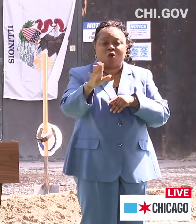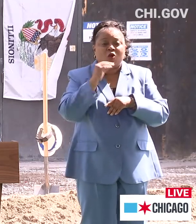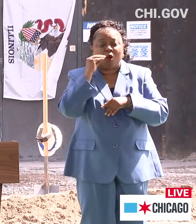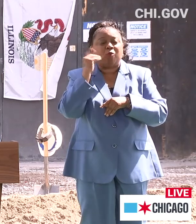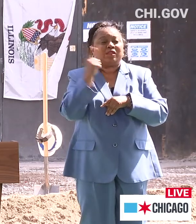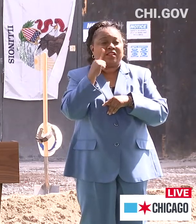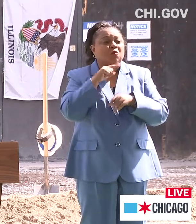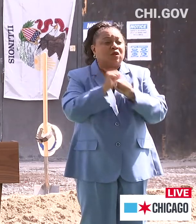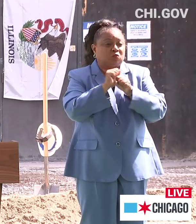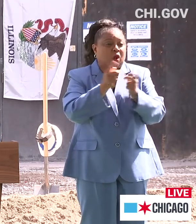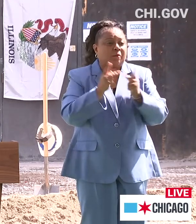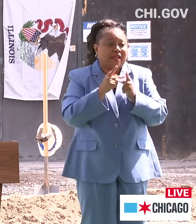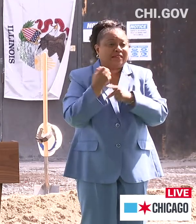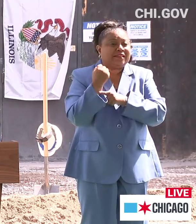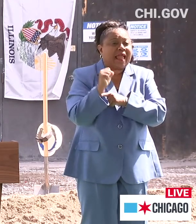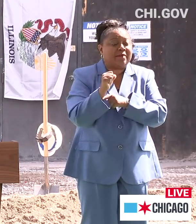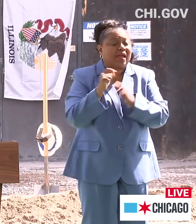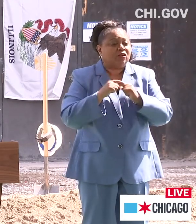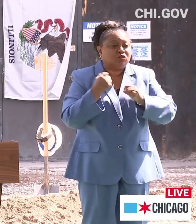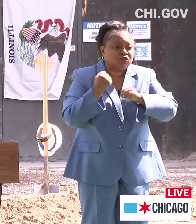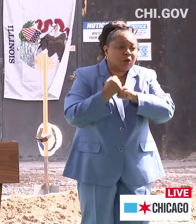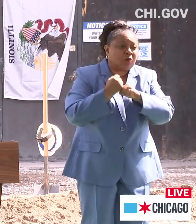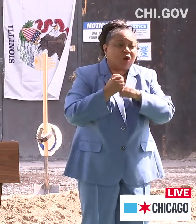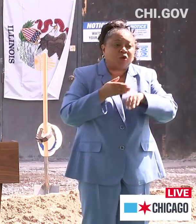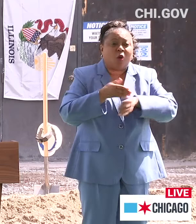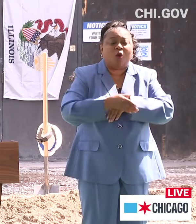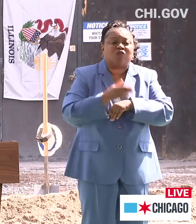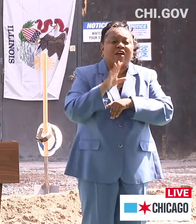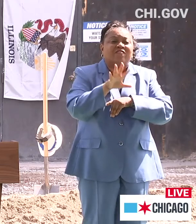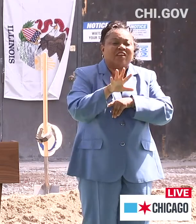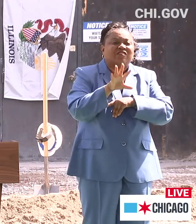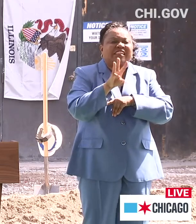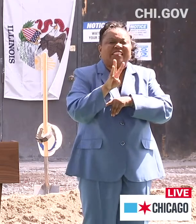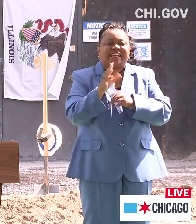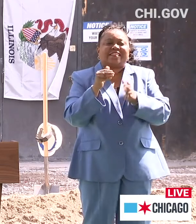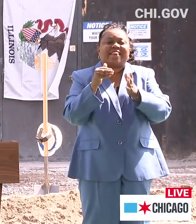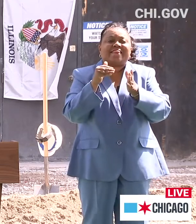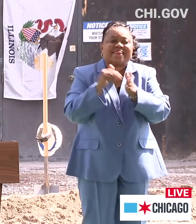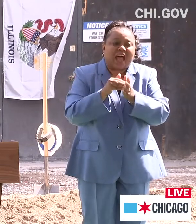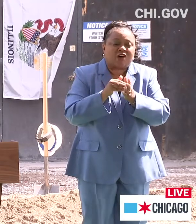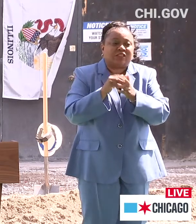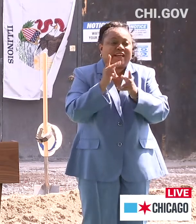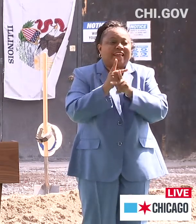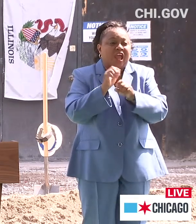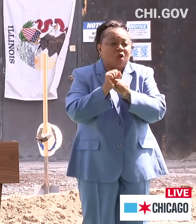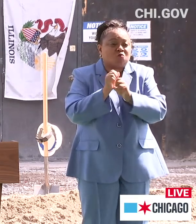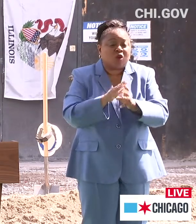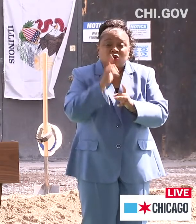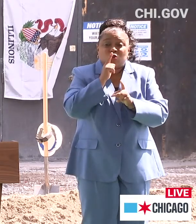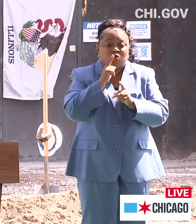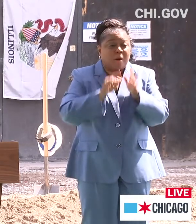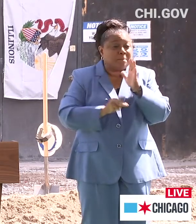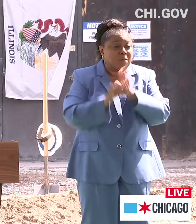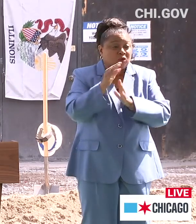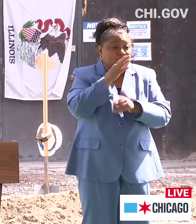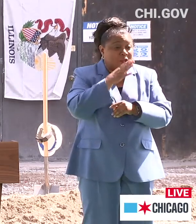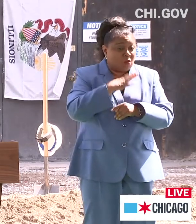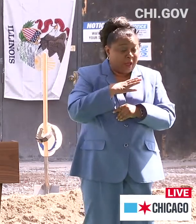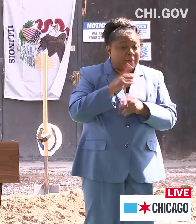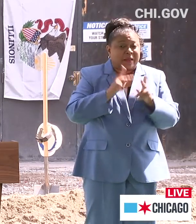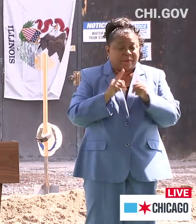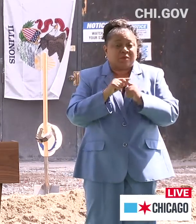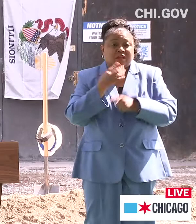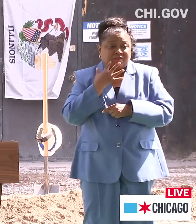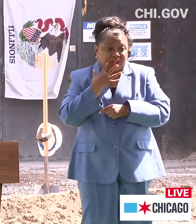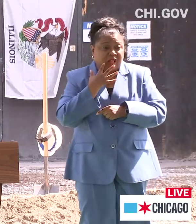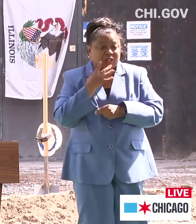is Someone's Workplace campaign to support over 56,000 care workers who are a majority women and people